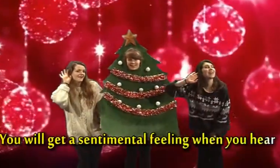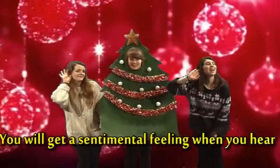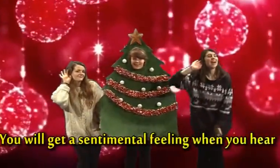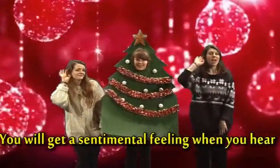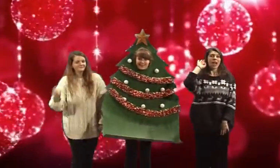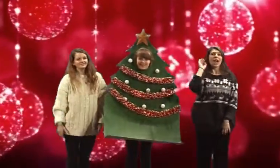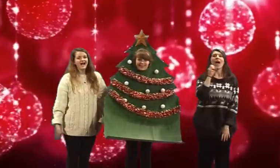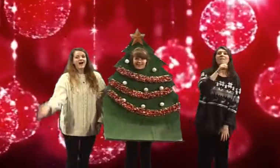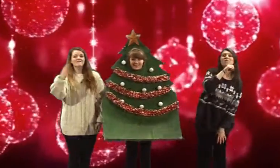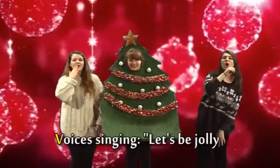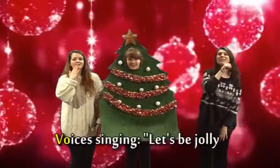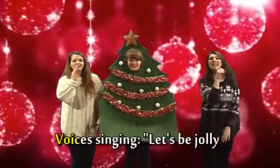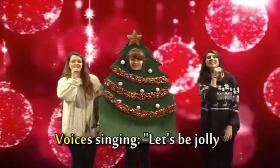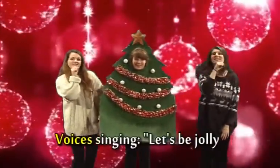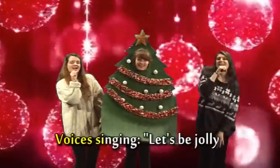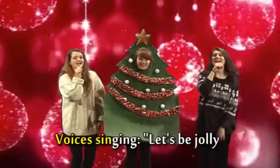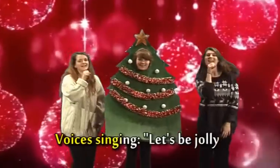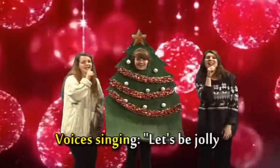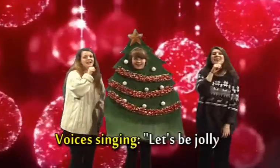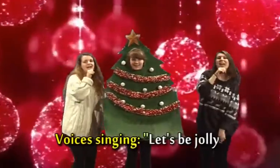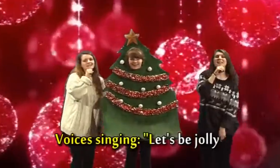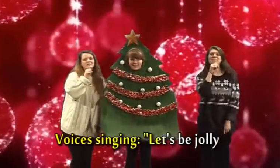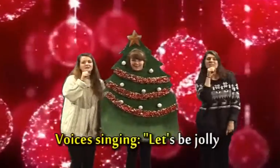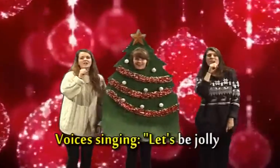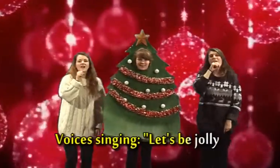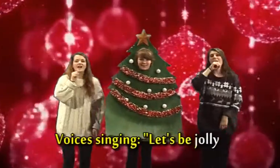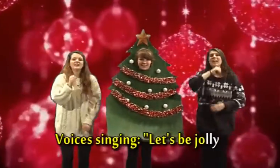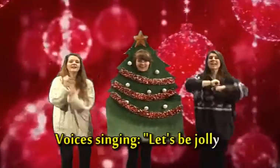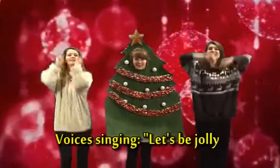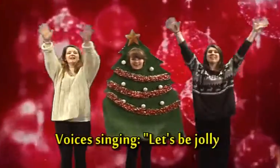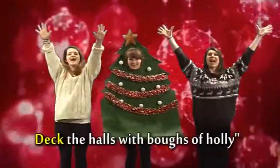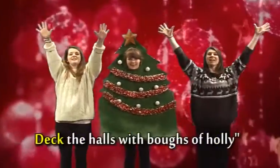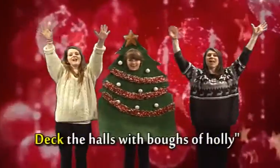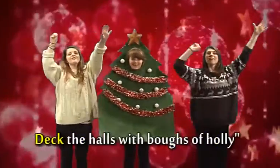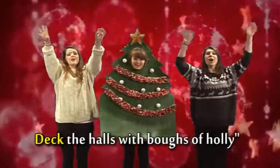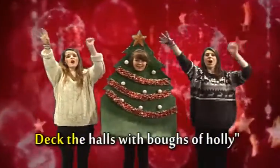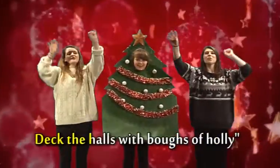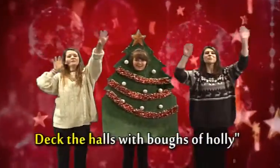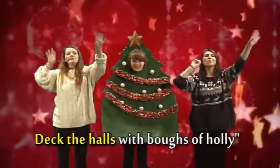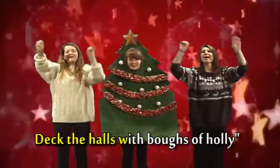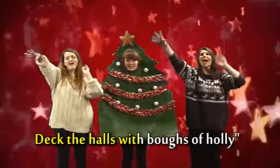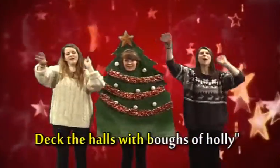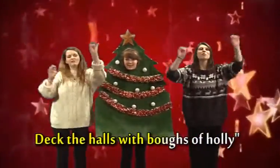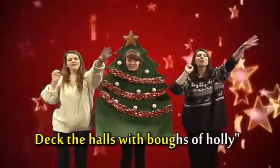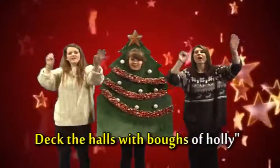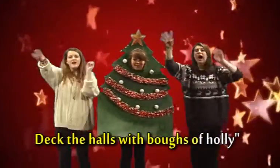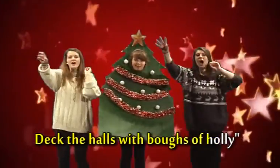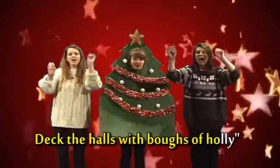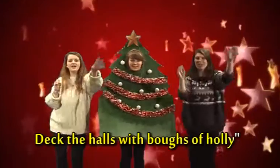voices singing Let's be jolly Let the halls with balsam party